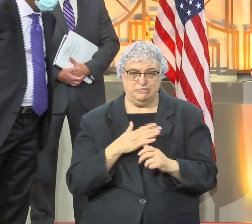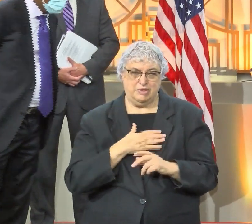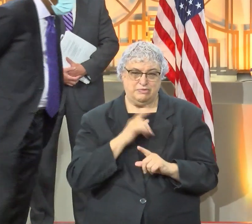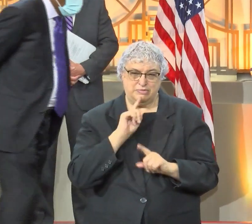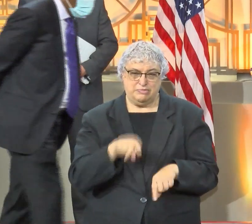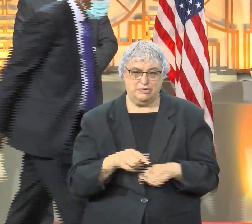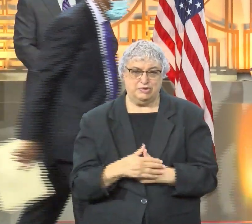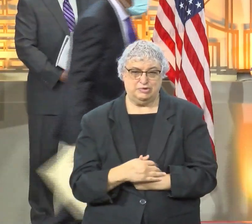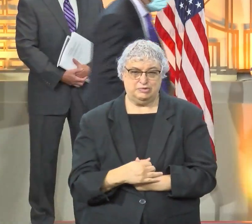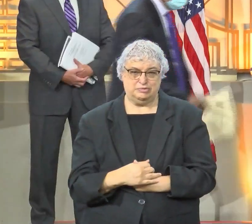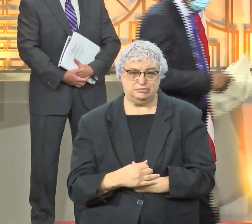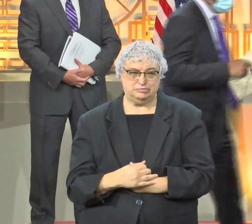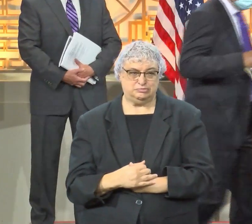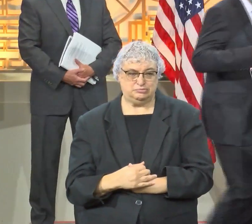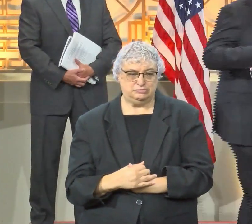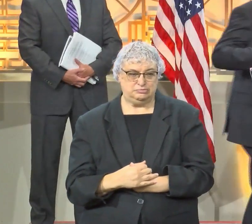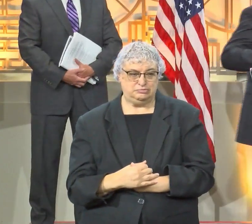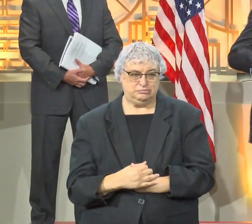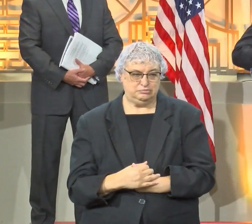Thank you, Mayor.